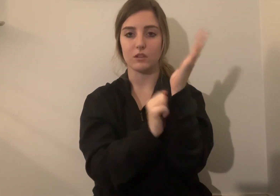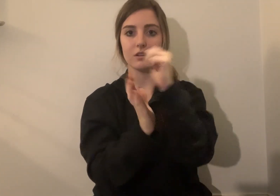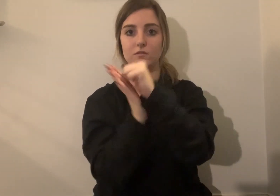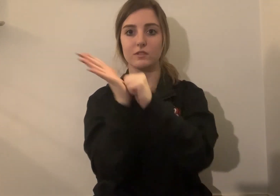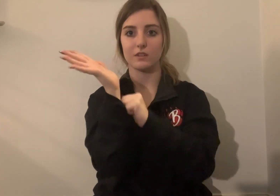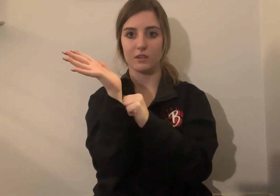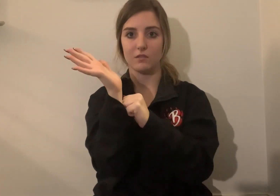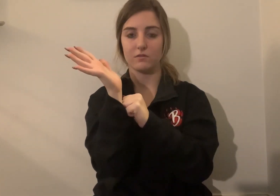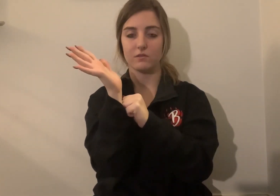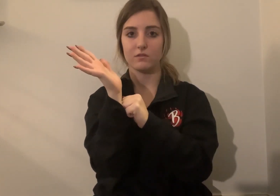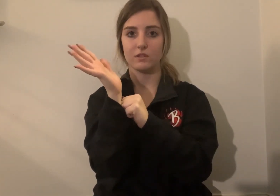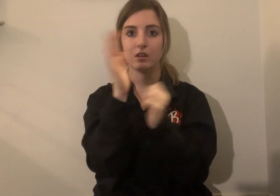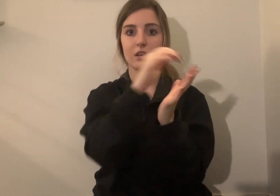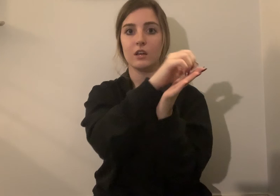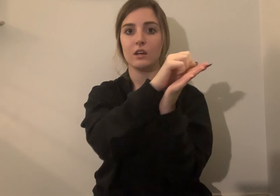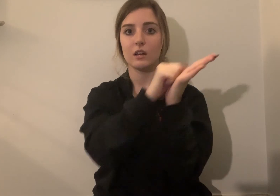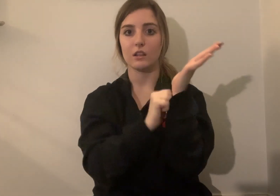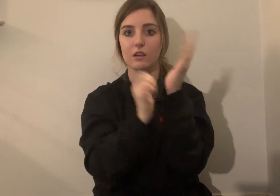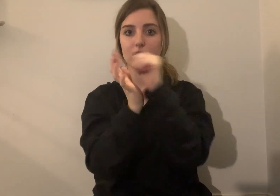gloves, glove, gloves,